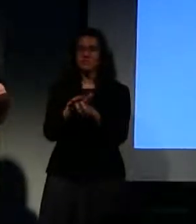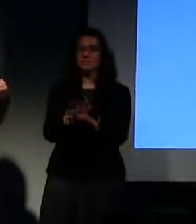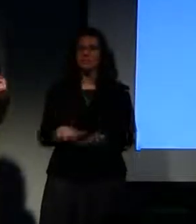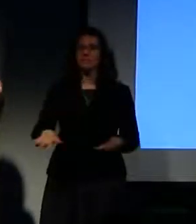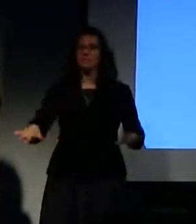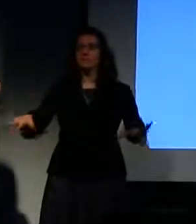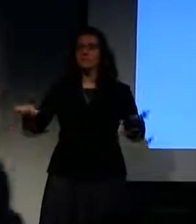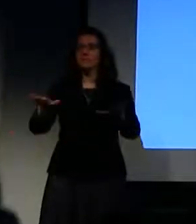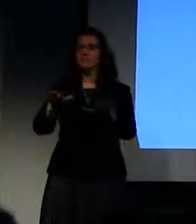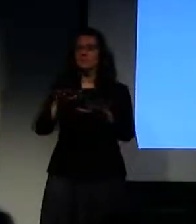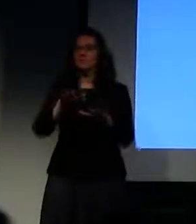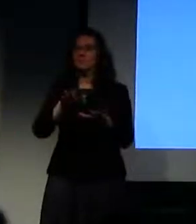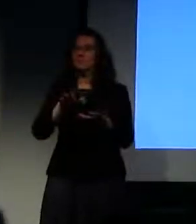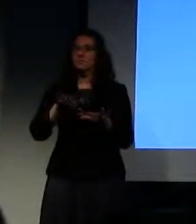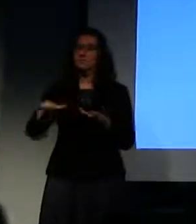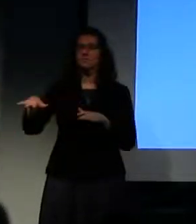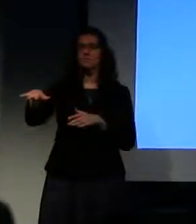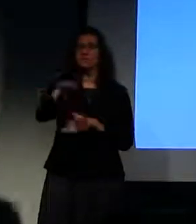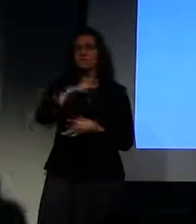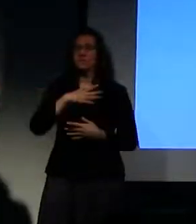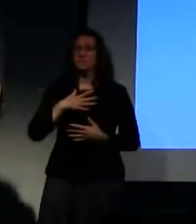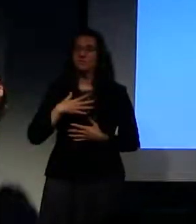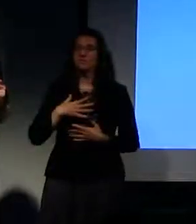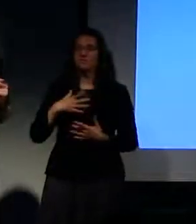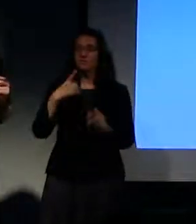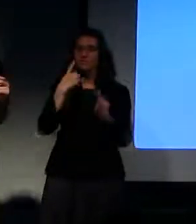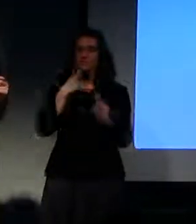And air enough at last.